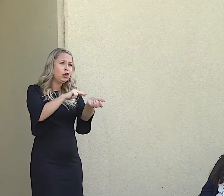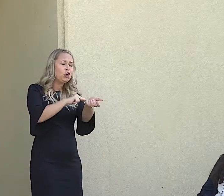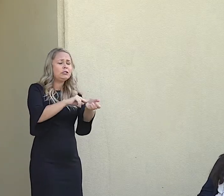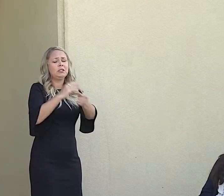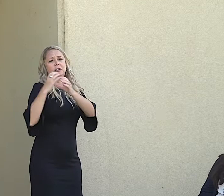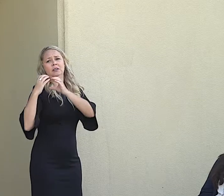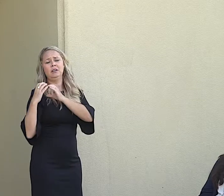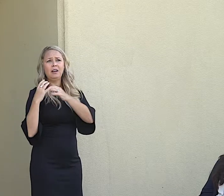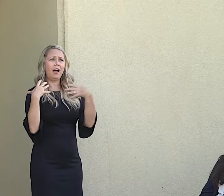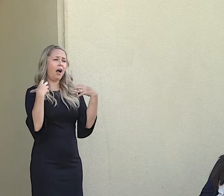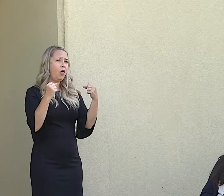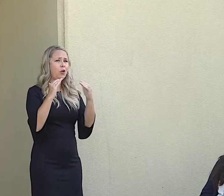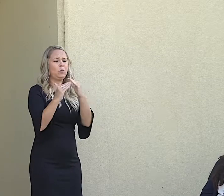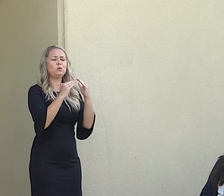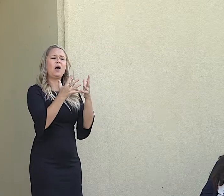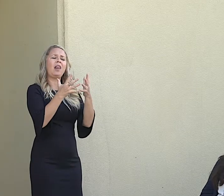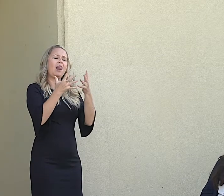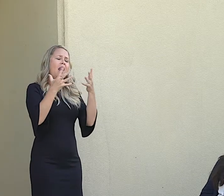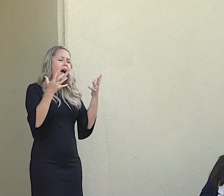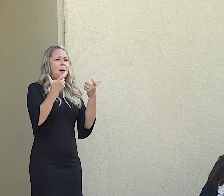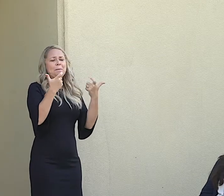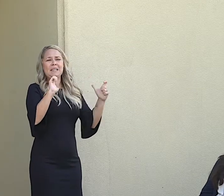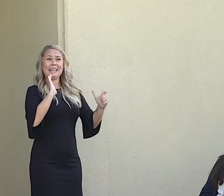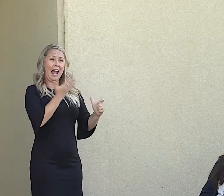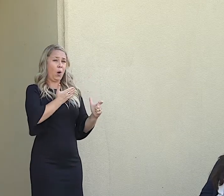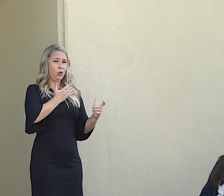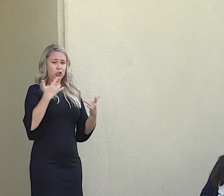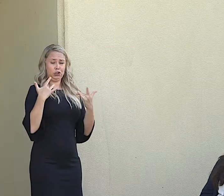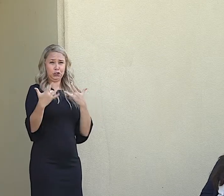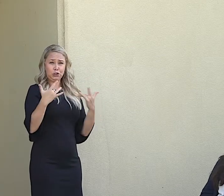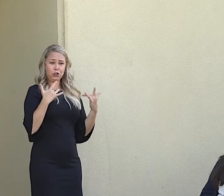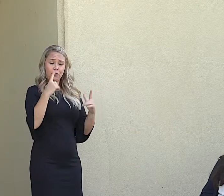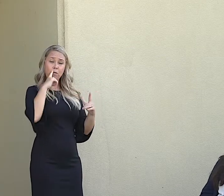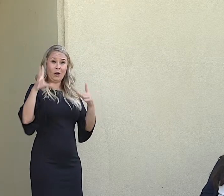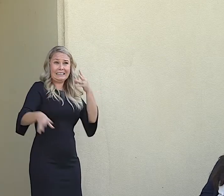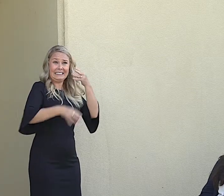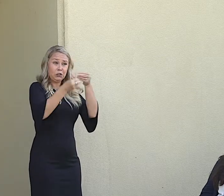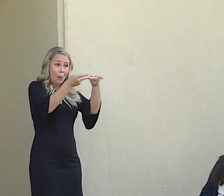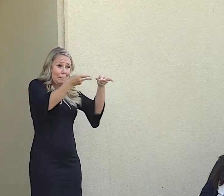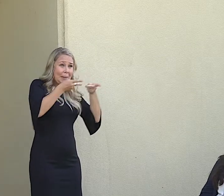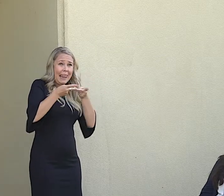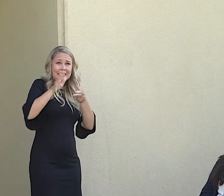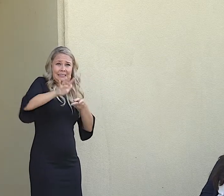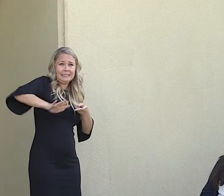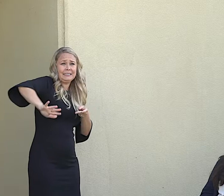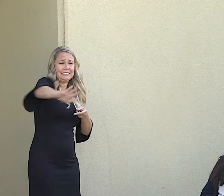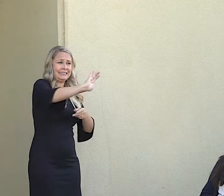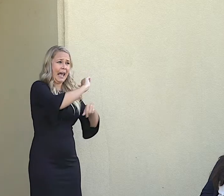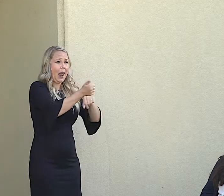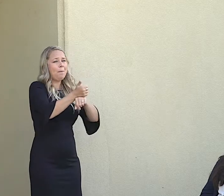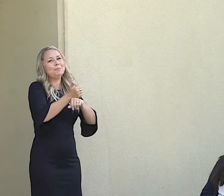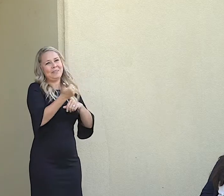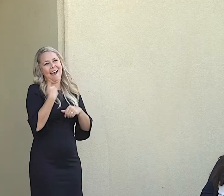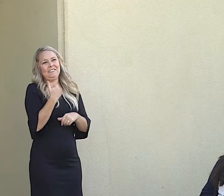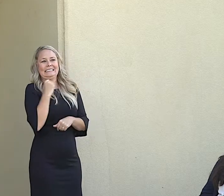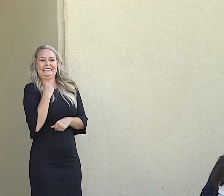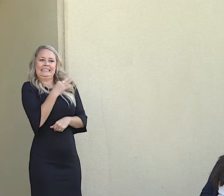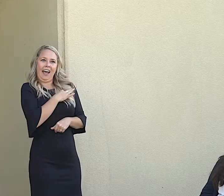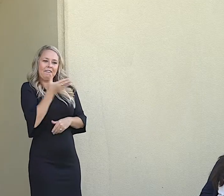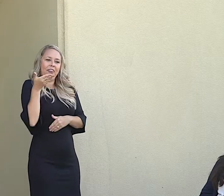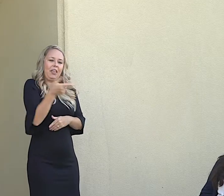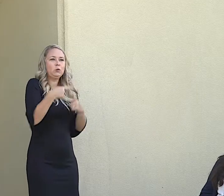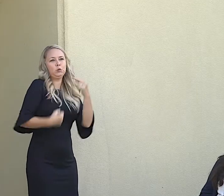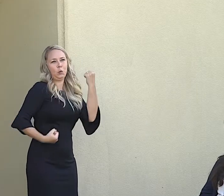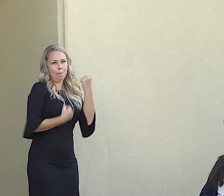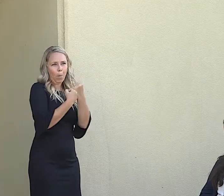on the health community. So the major concern with doing additional site testings currently within St. Johns County is having the staffing to support